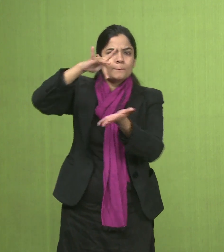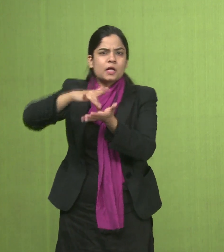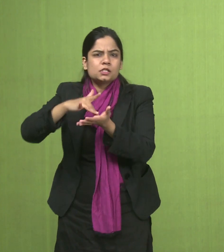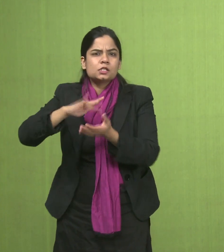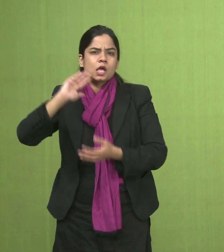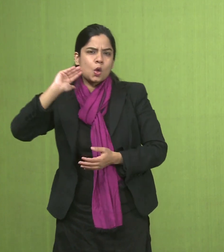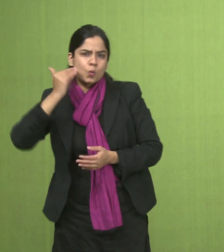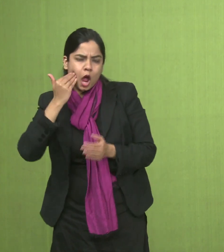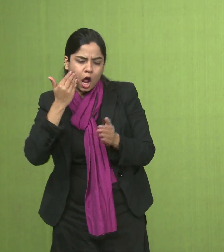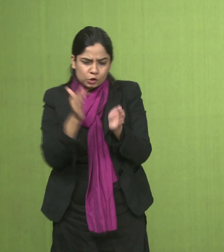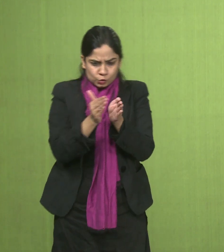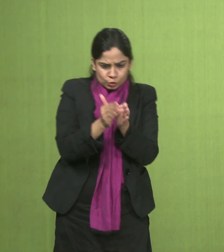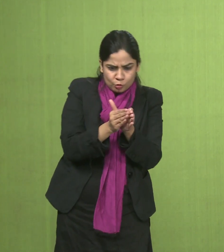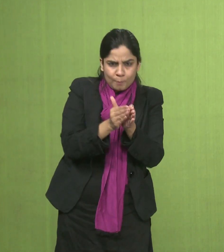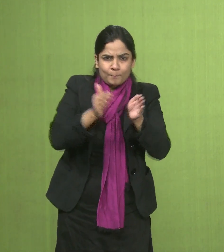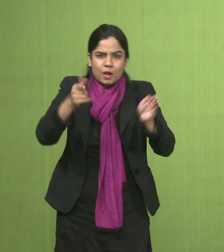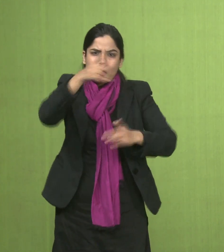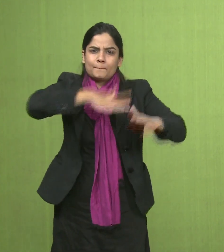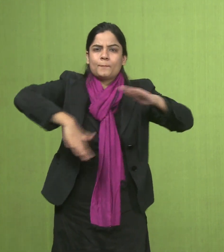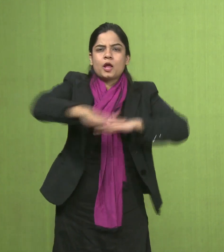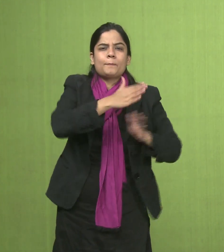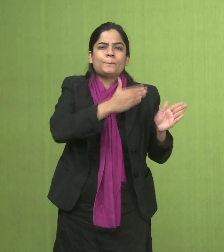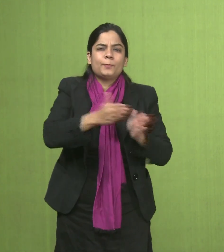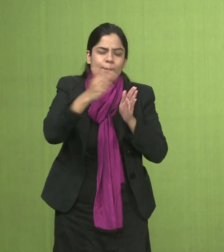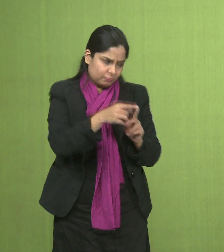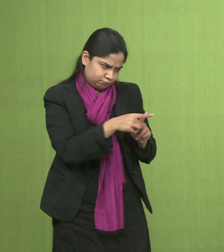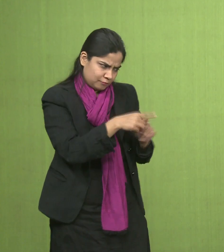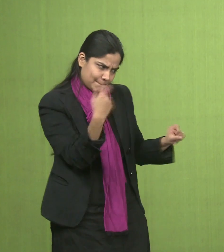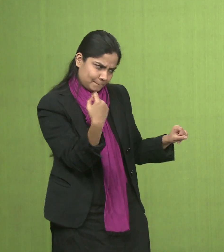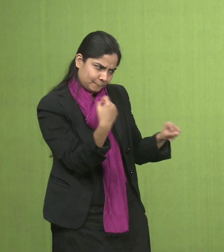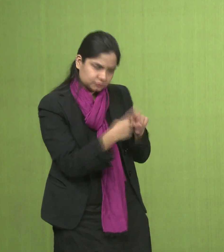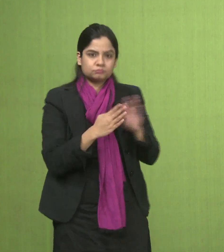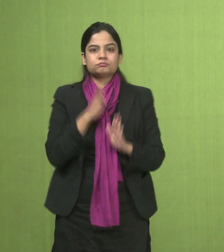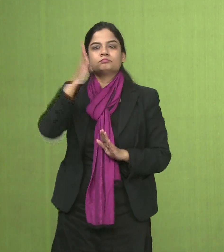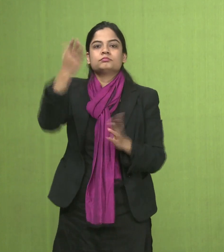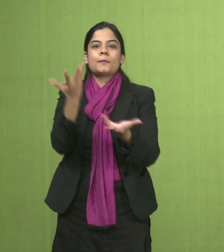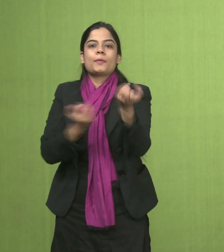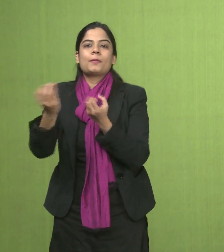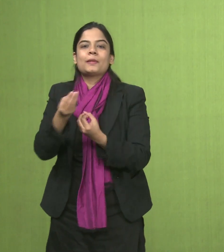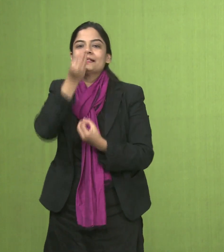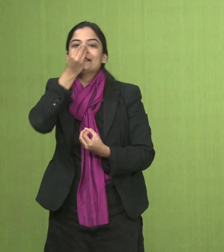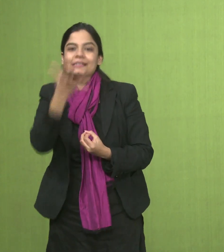buy, where to buy, when to buy, how much to buy. Should be well prepared and then go and shopping.